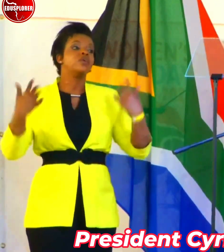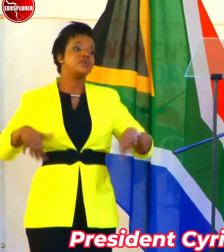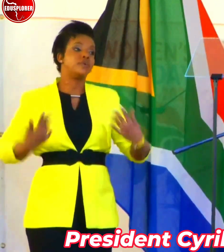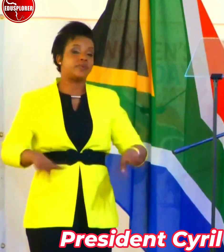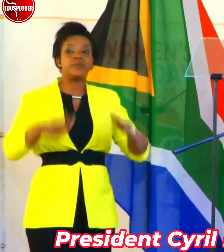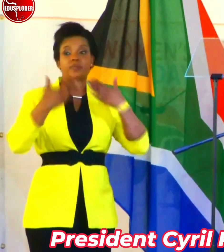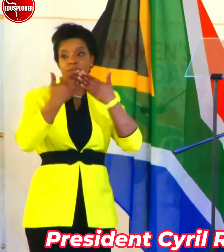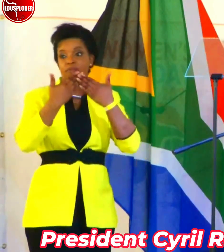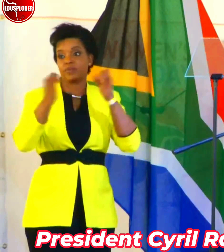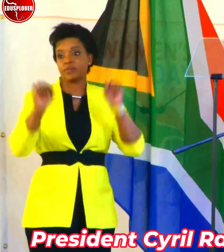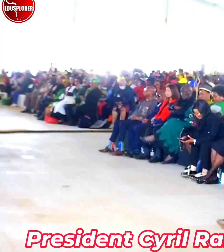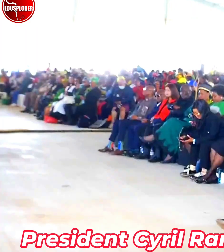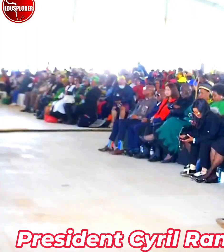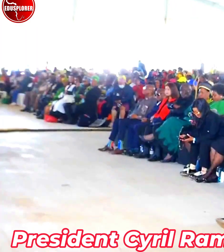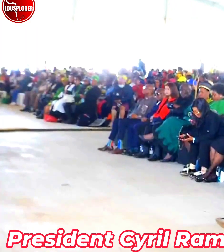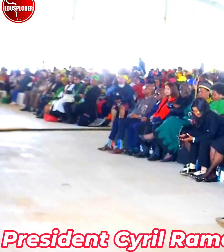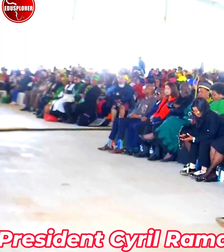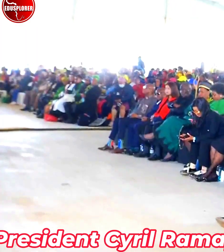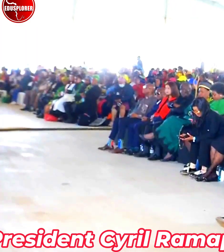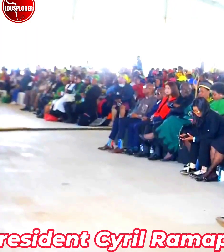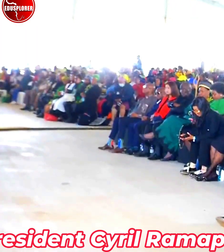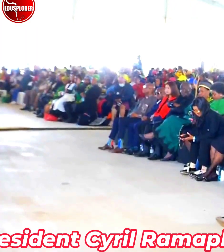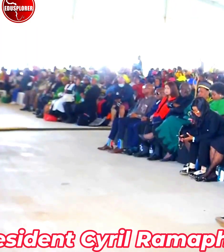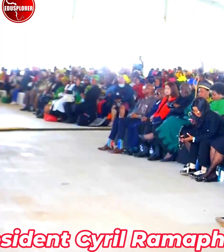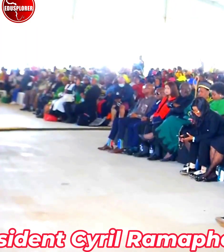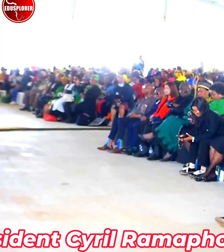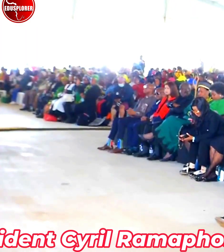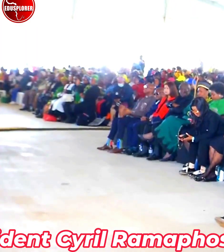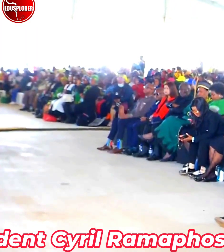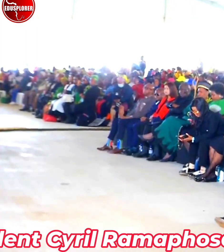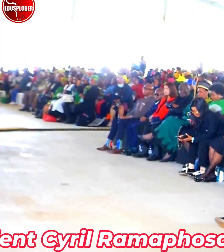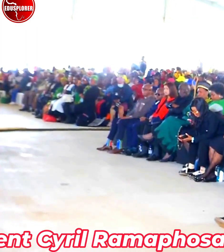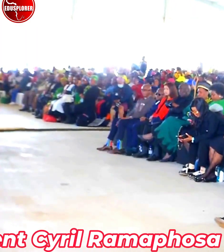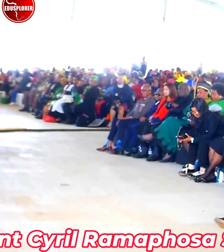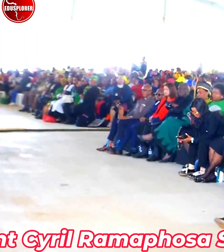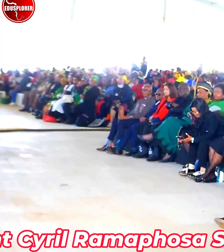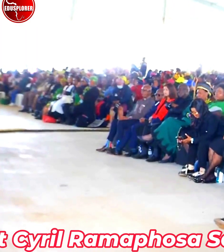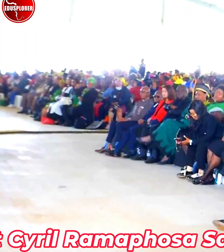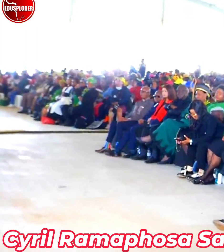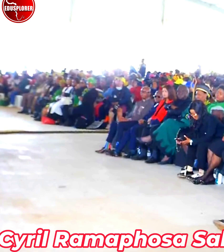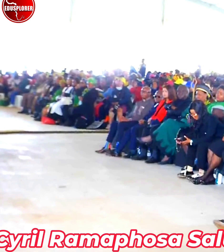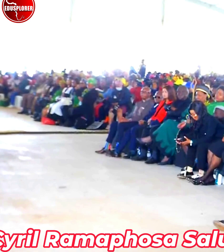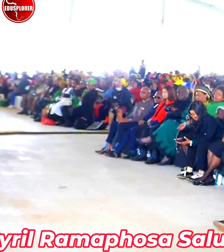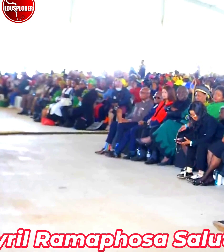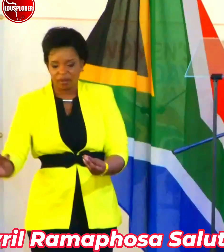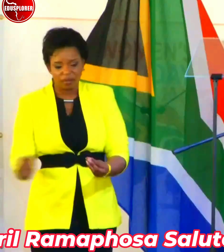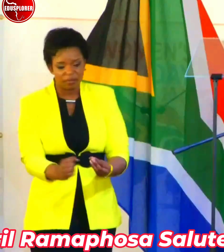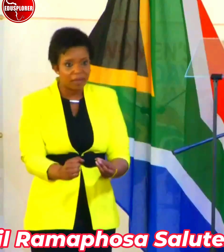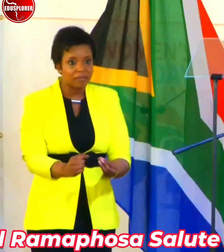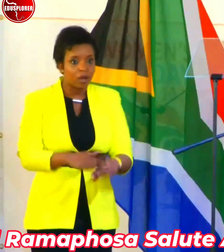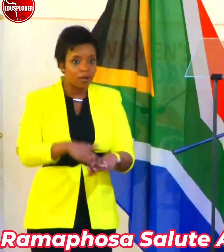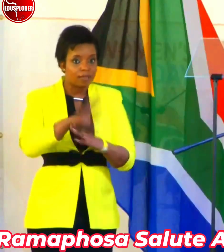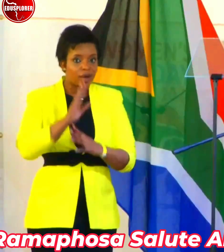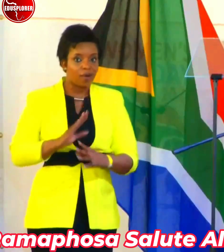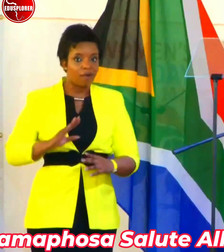parity between girls and boys in primary school enrollment. More female learners sit